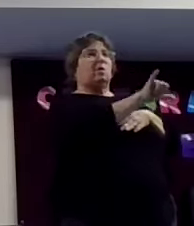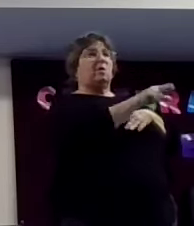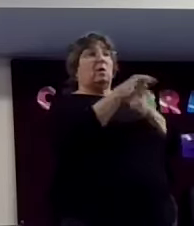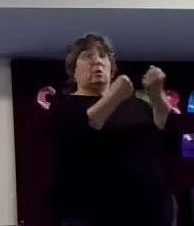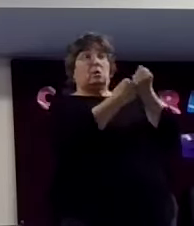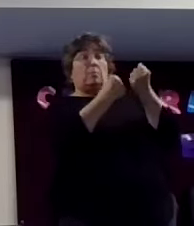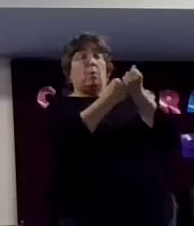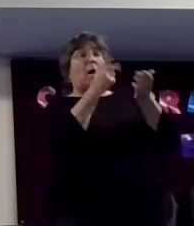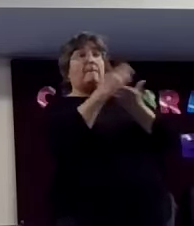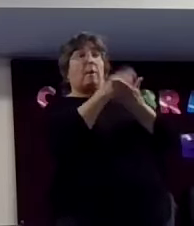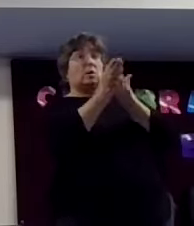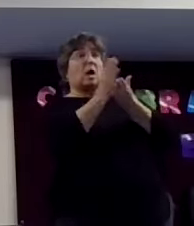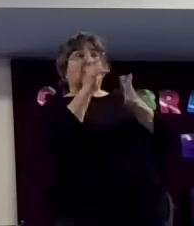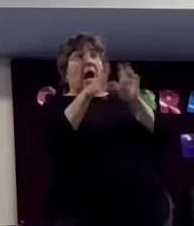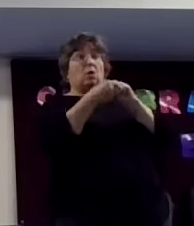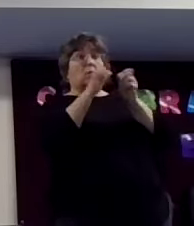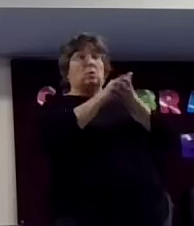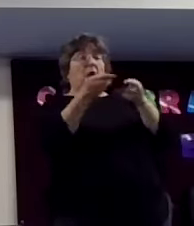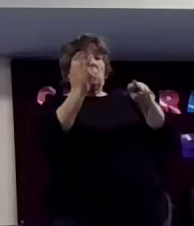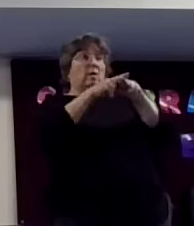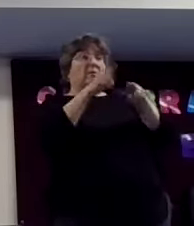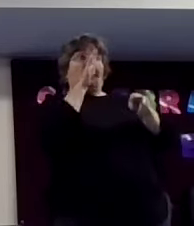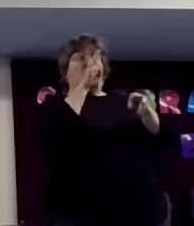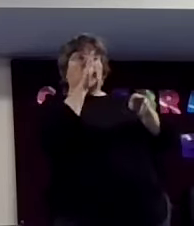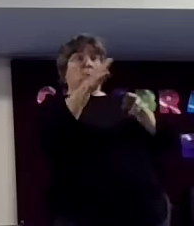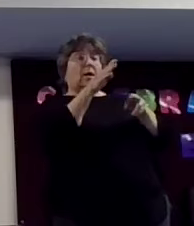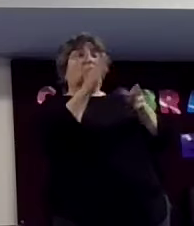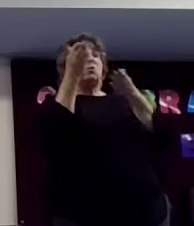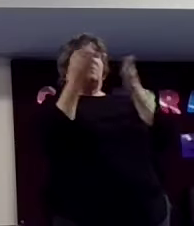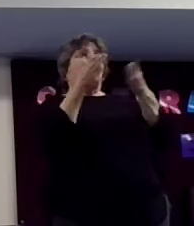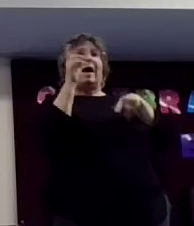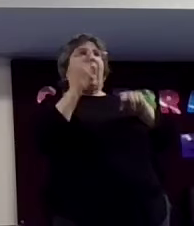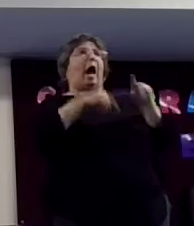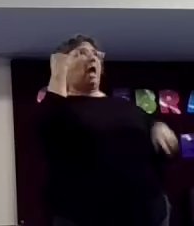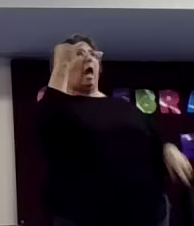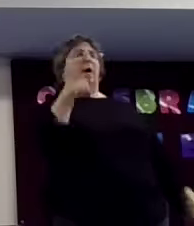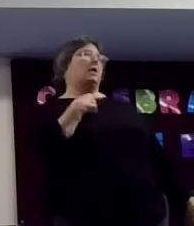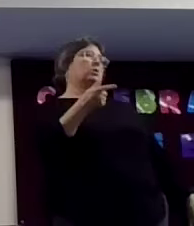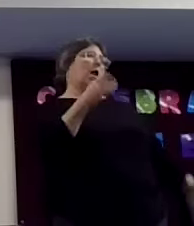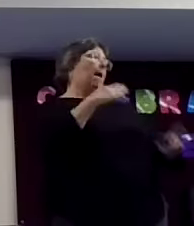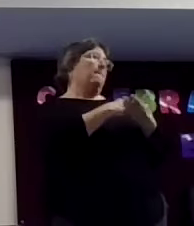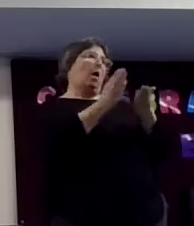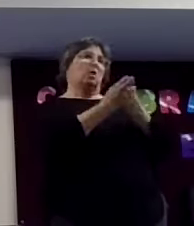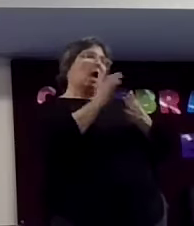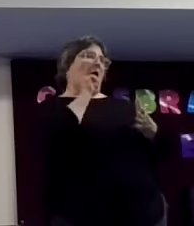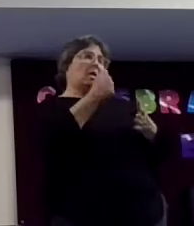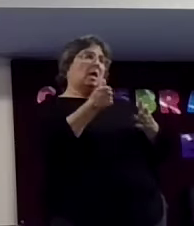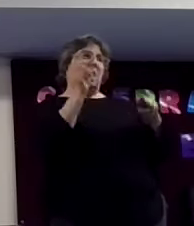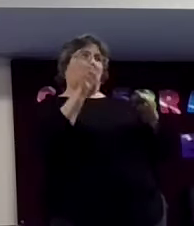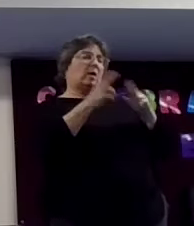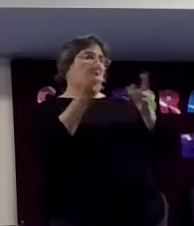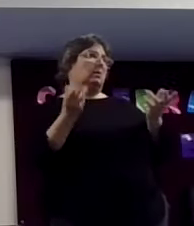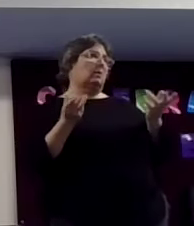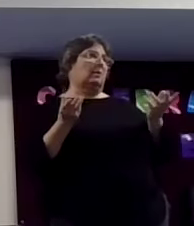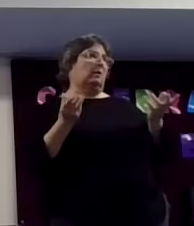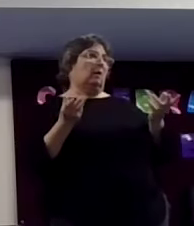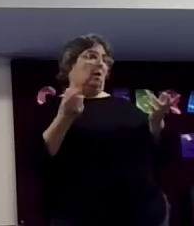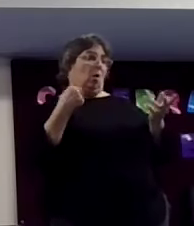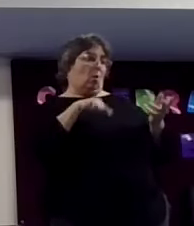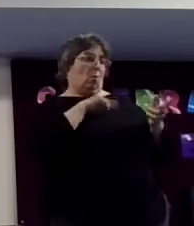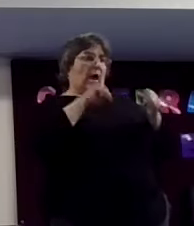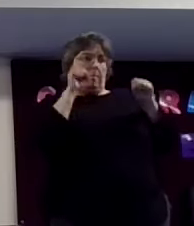Would you support a budget that doesn't include an increase for direct service? I can't imagine a budget that wouldn't increase,